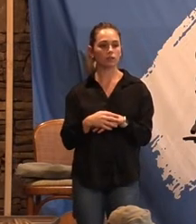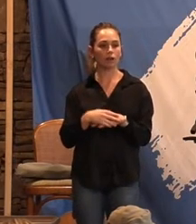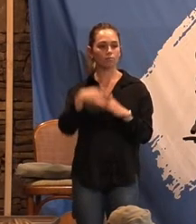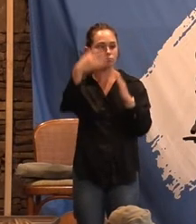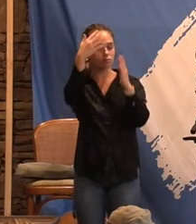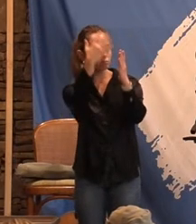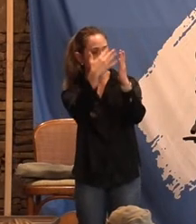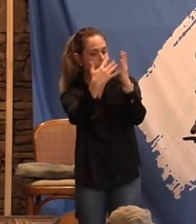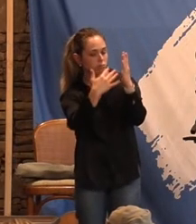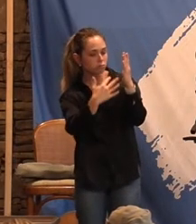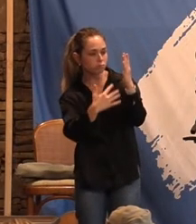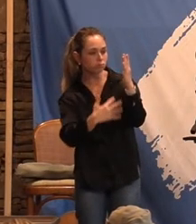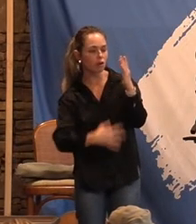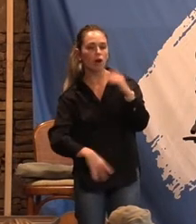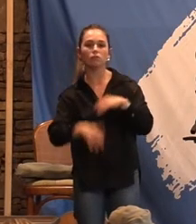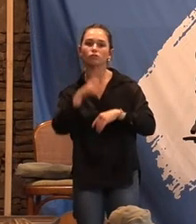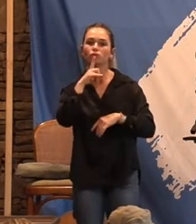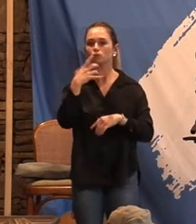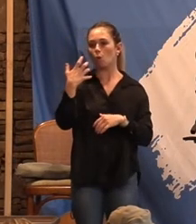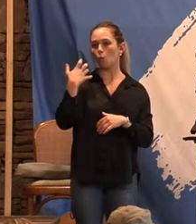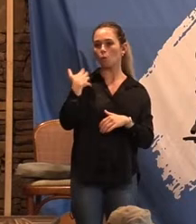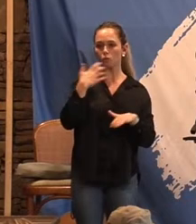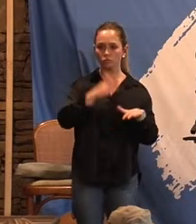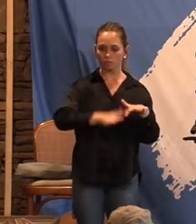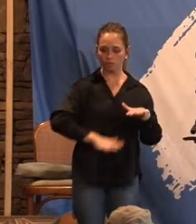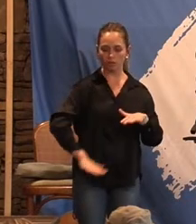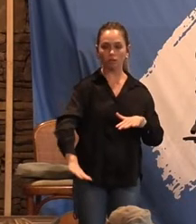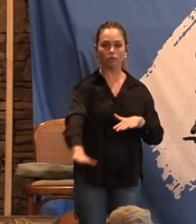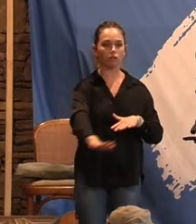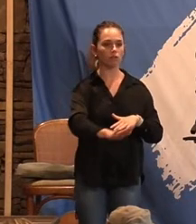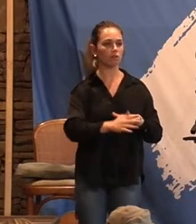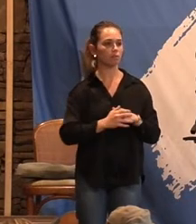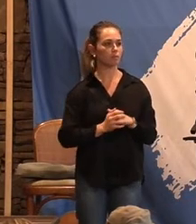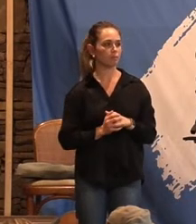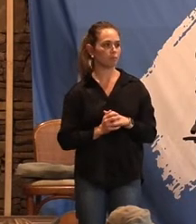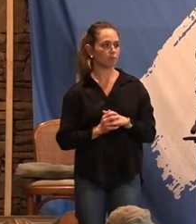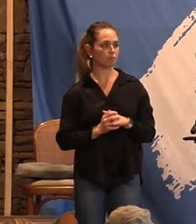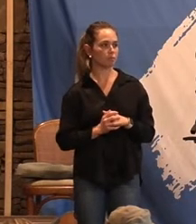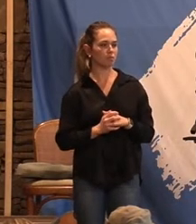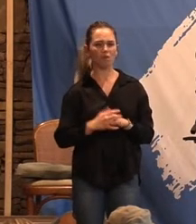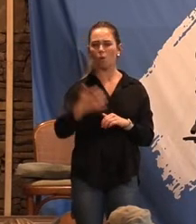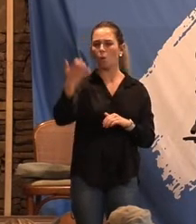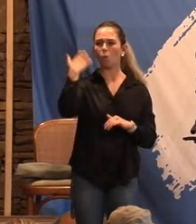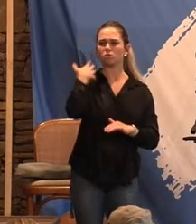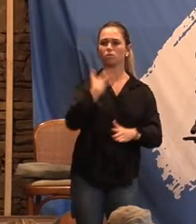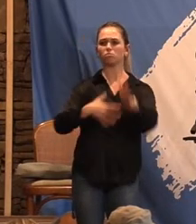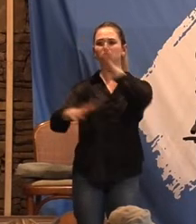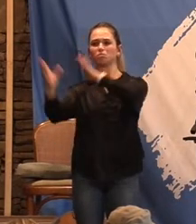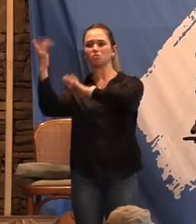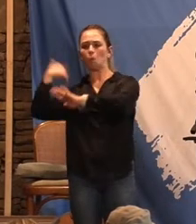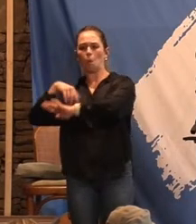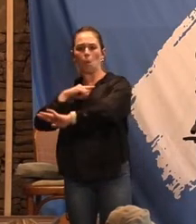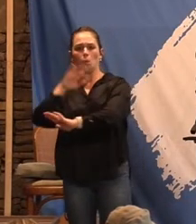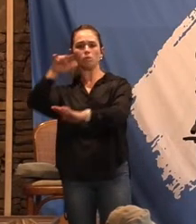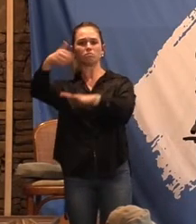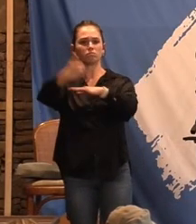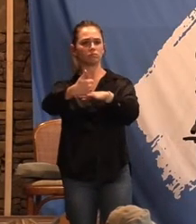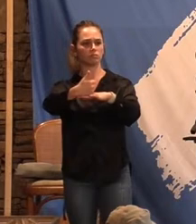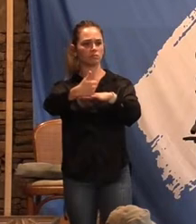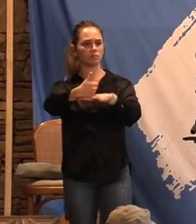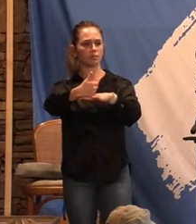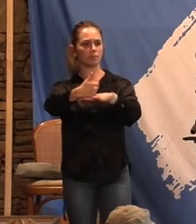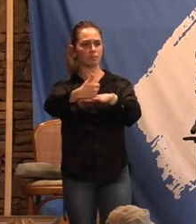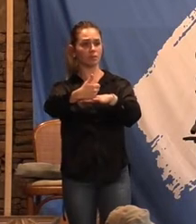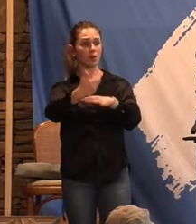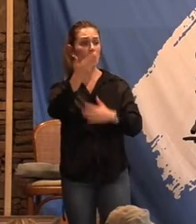These are the true owners of the land. They've owned it since before we ever showed up,